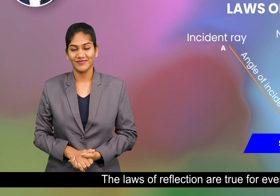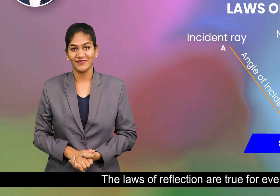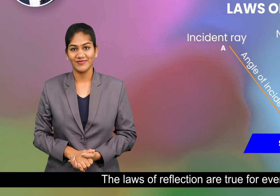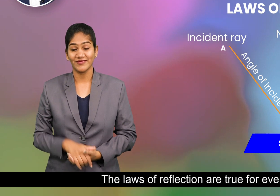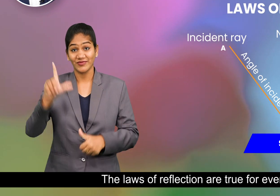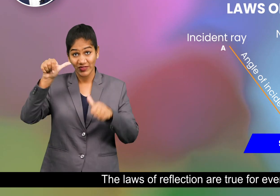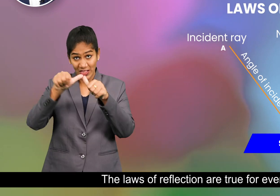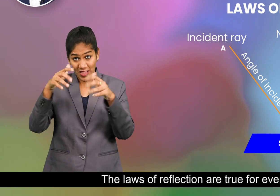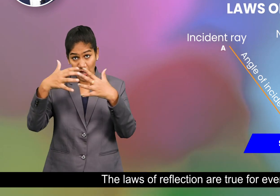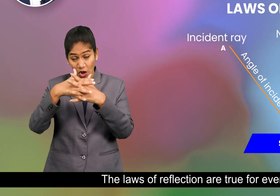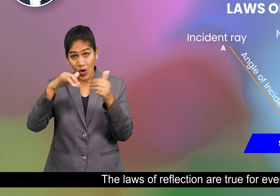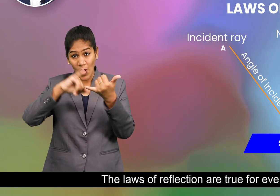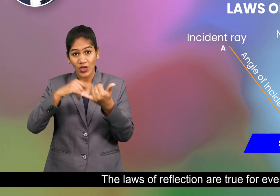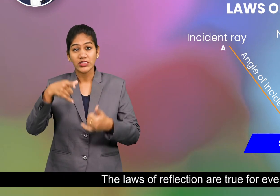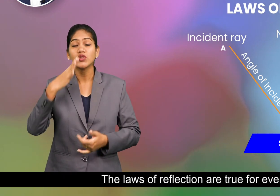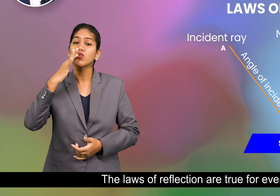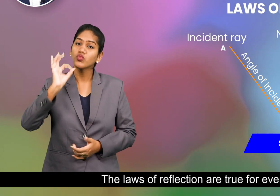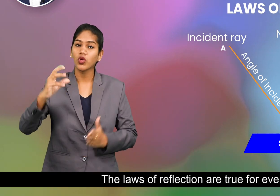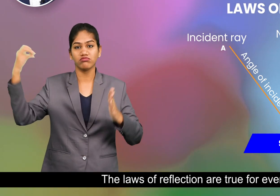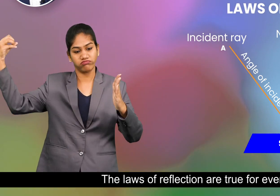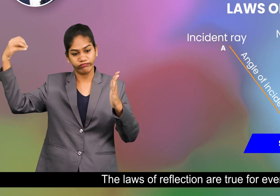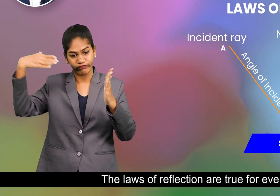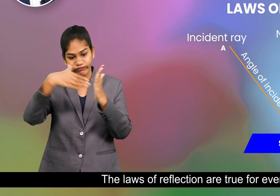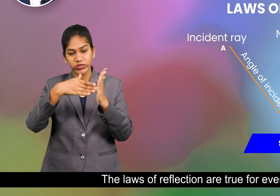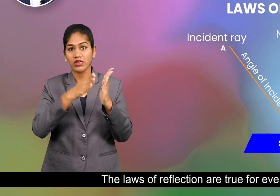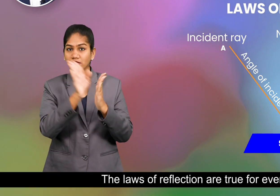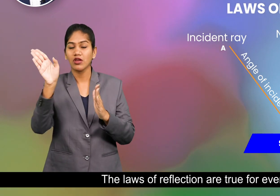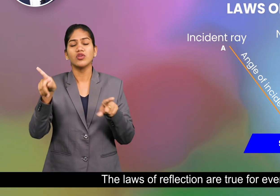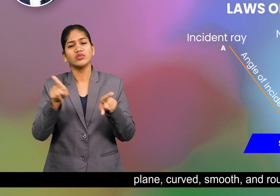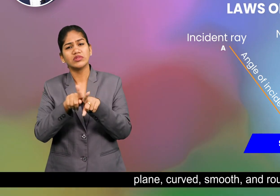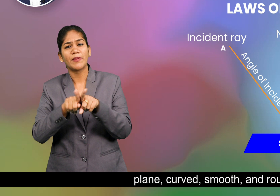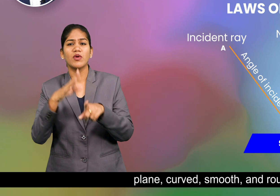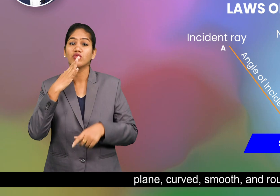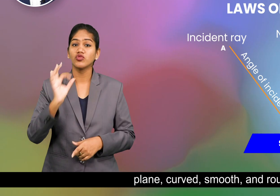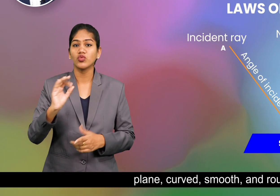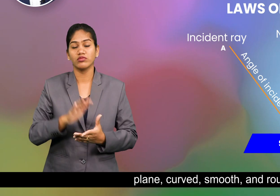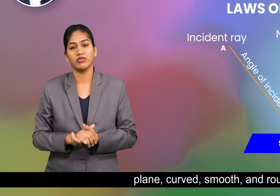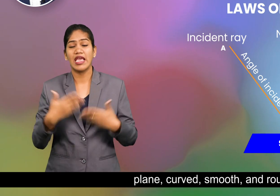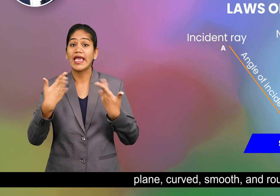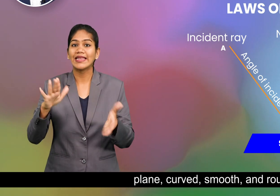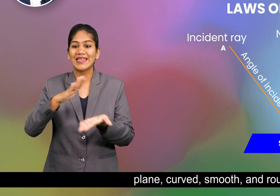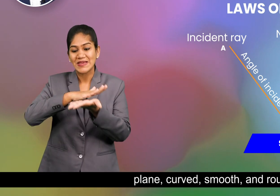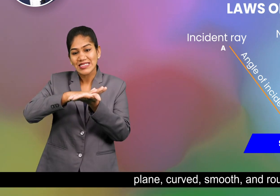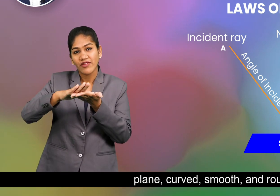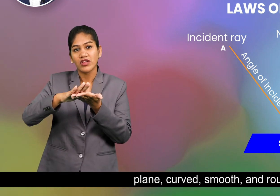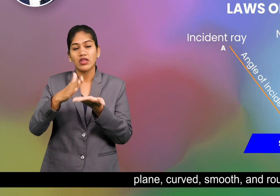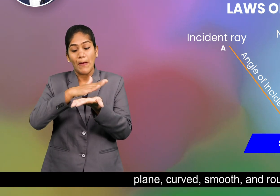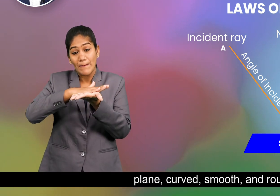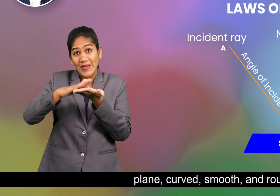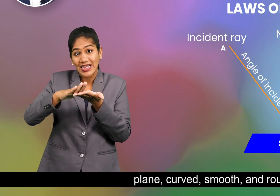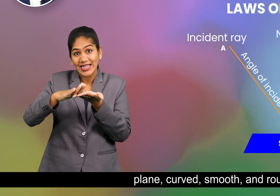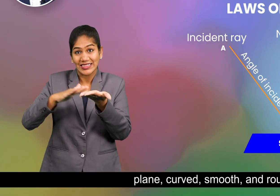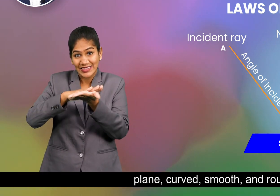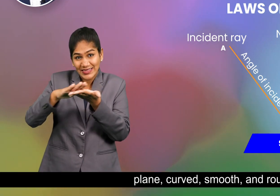The laws of reflection are true for every surface: plane, curved,